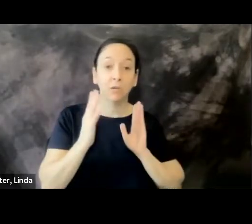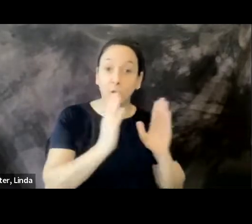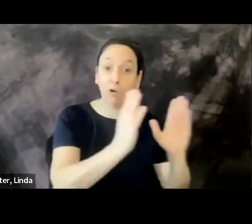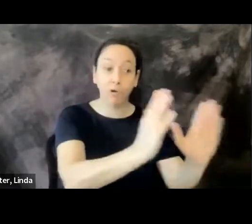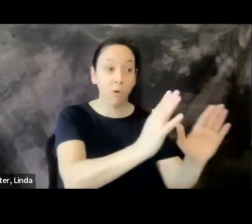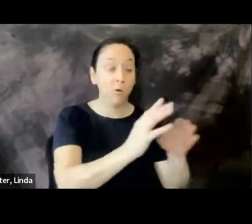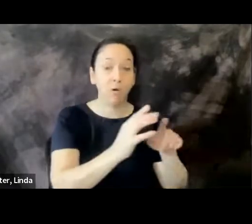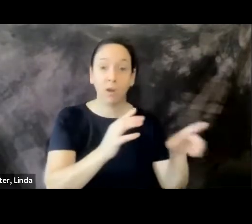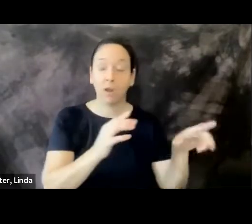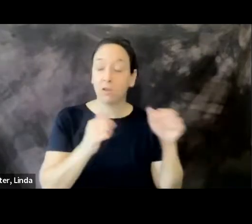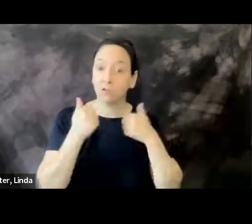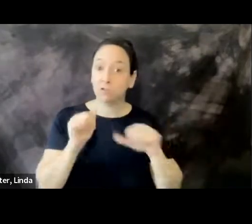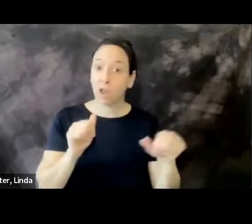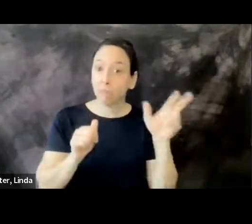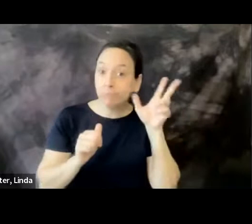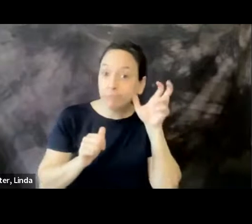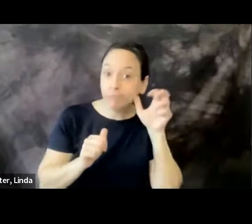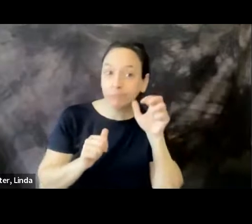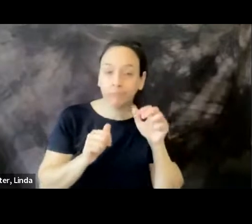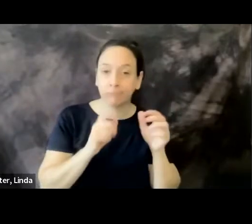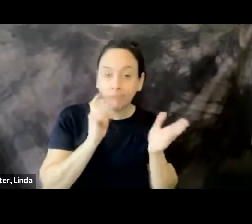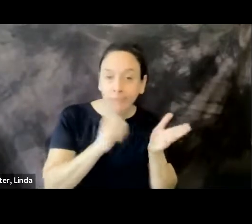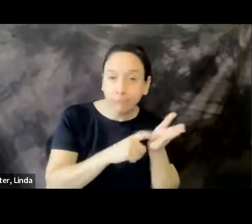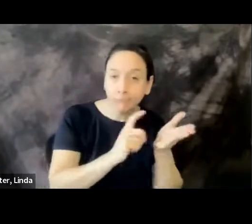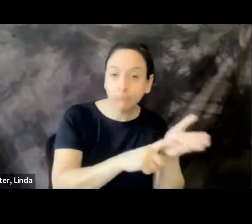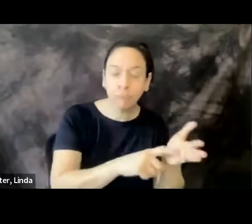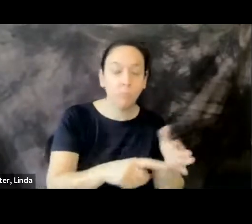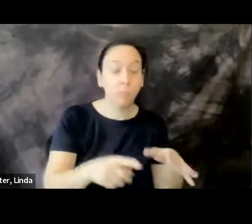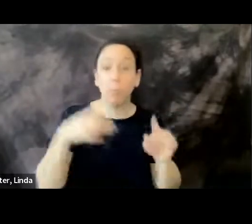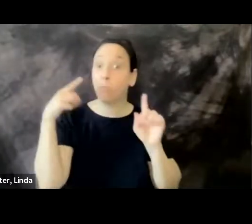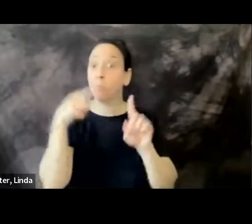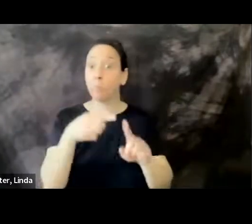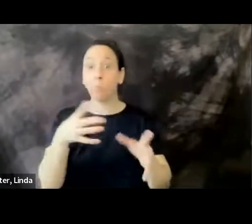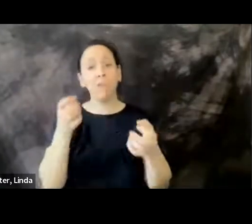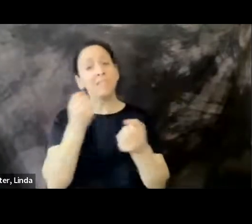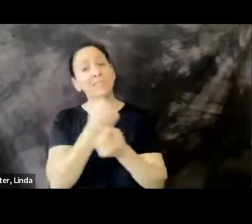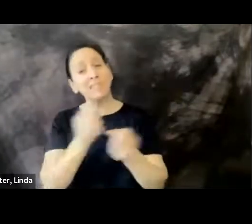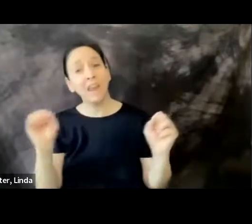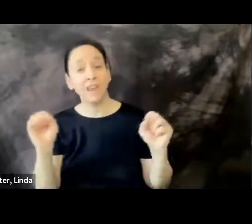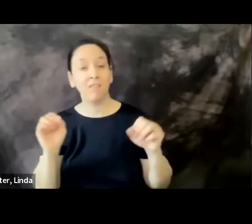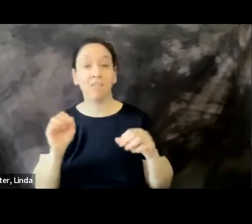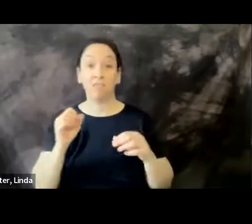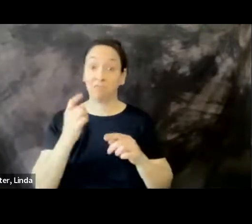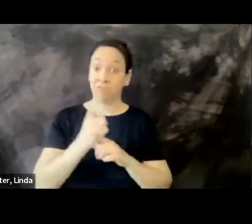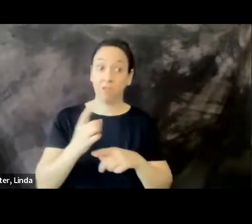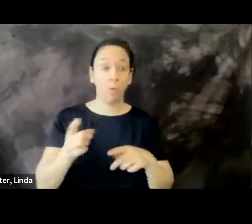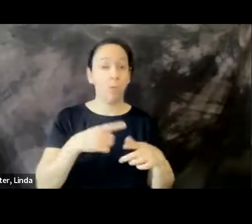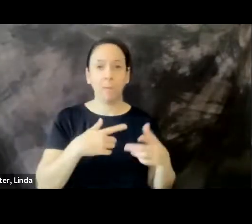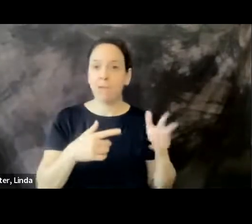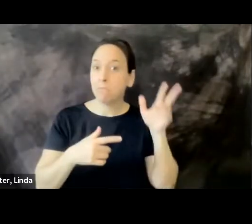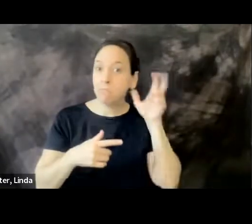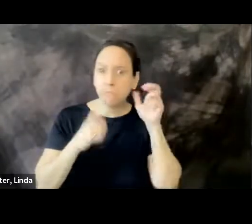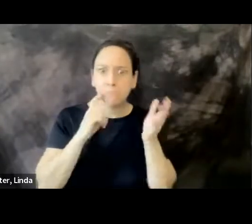to expand and to promote school safety by listening to the sounds for